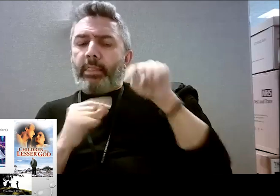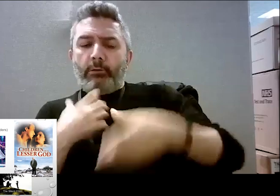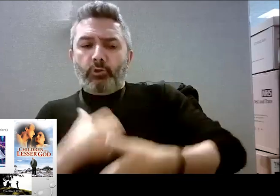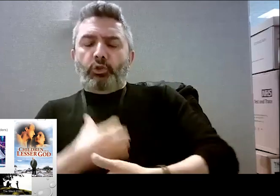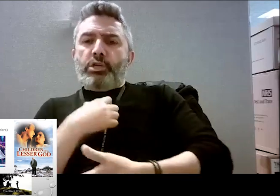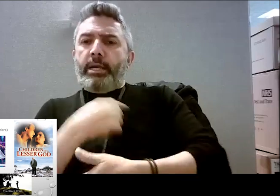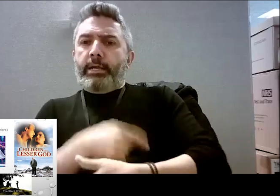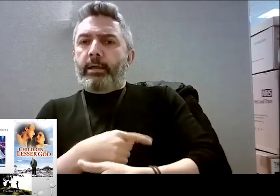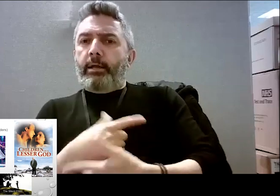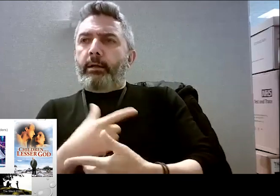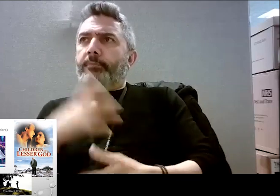is deaf.